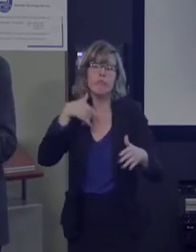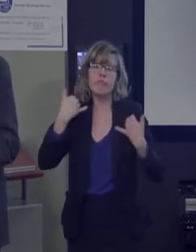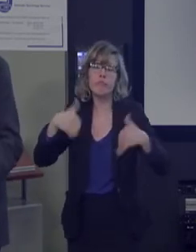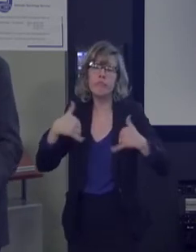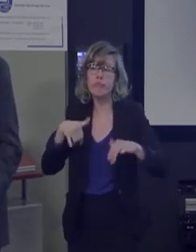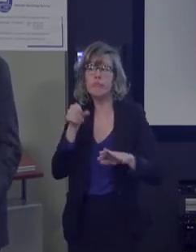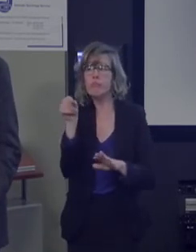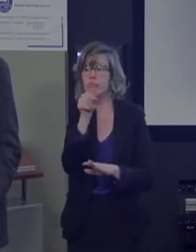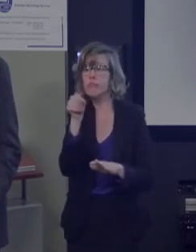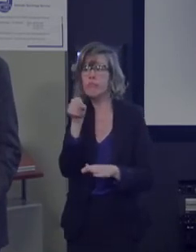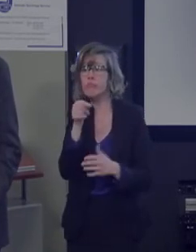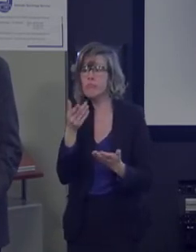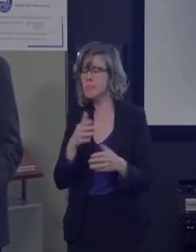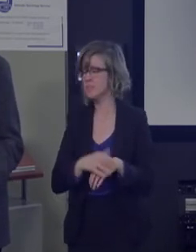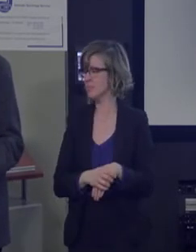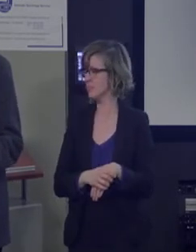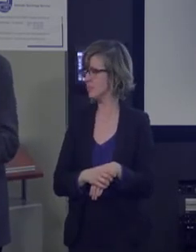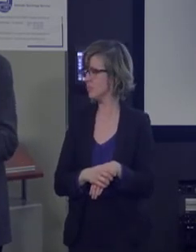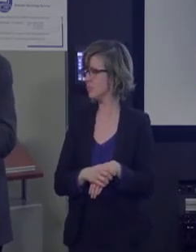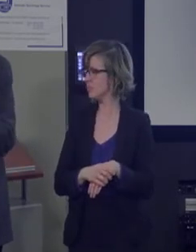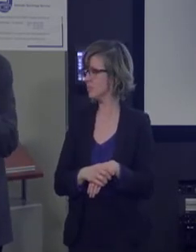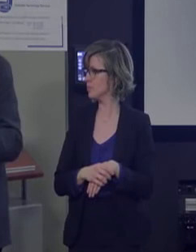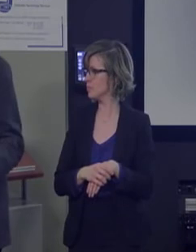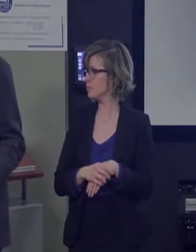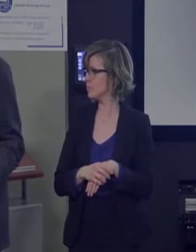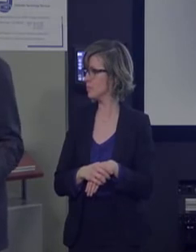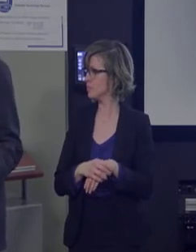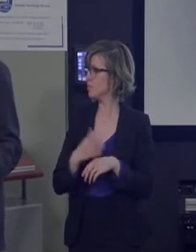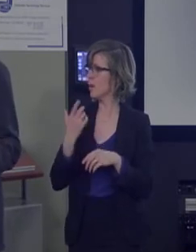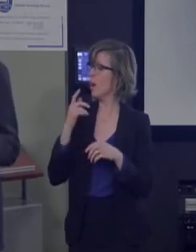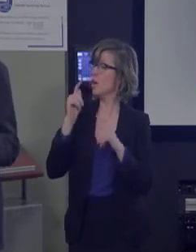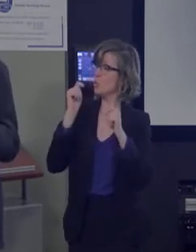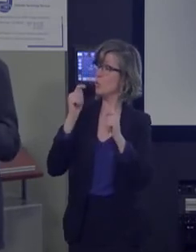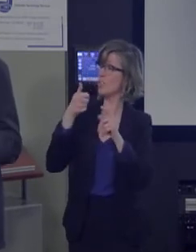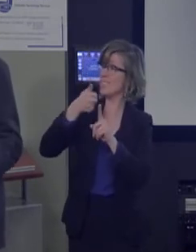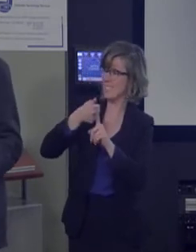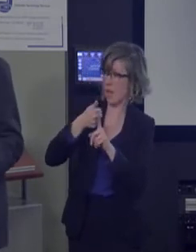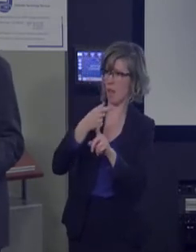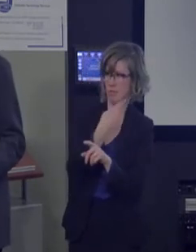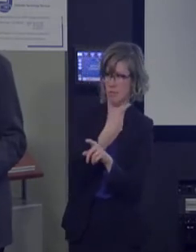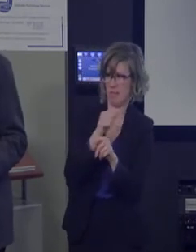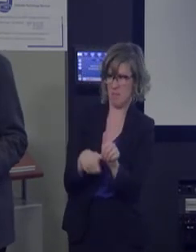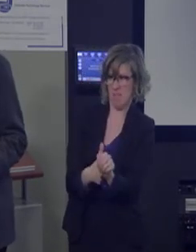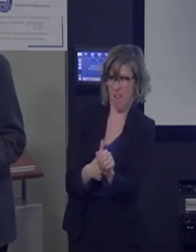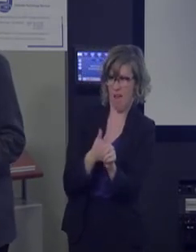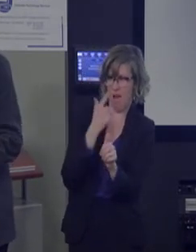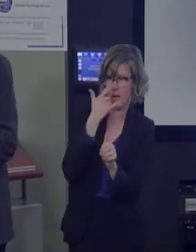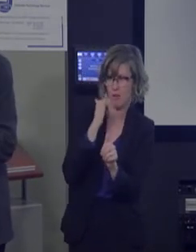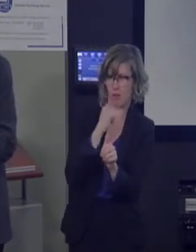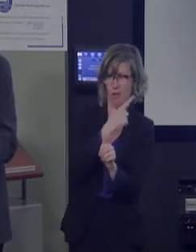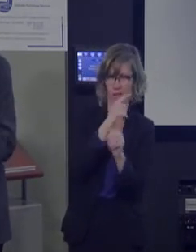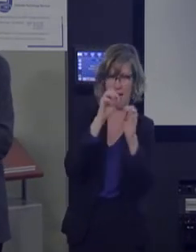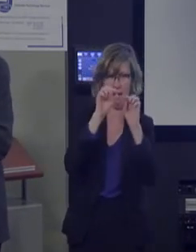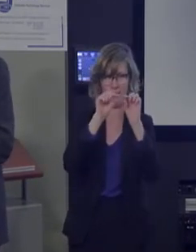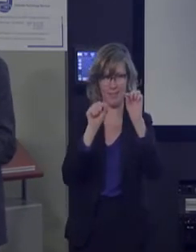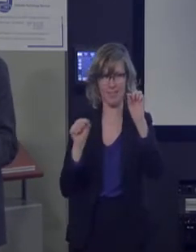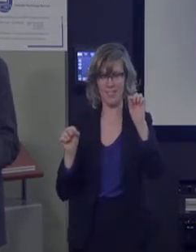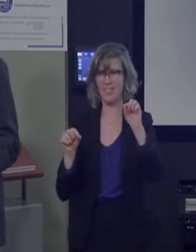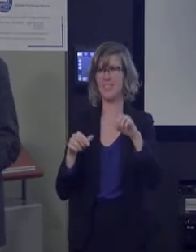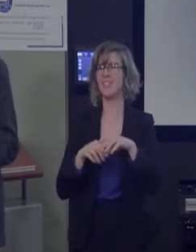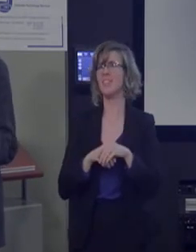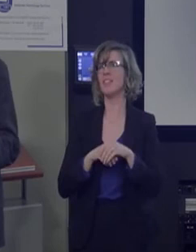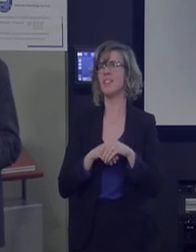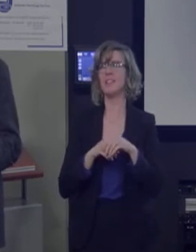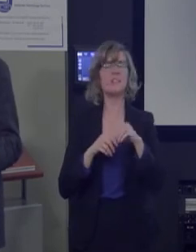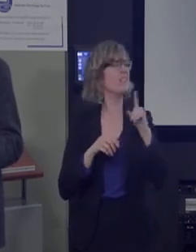might check that off. The tutor is very complicated, looks like that. There are all these branching. If you ever try to